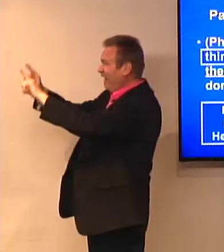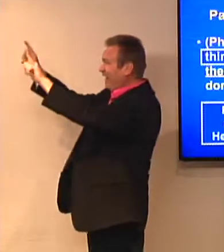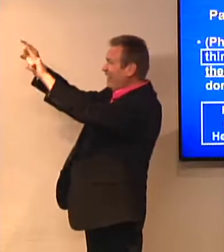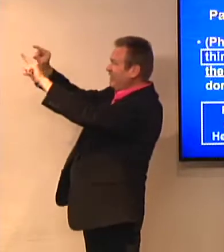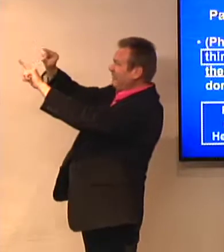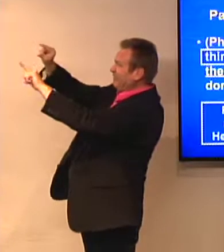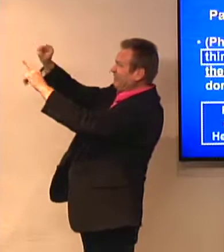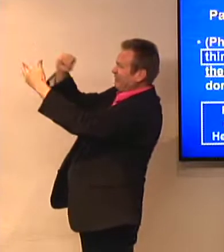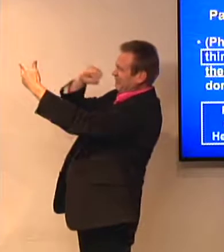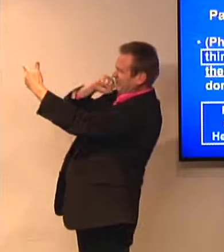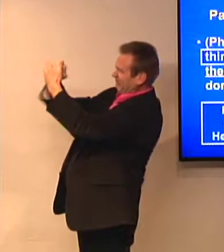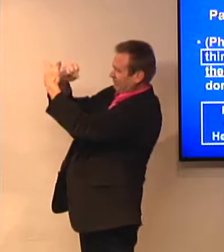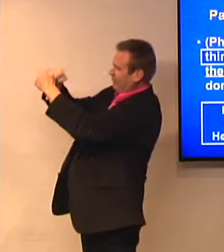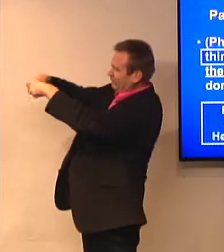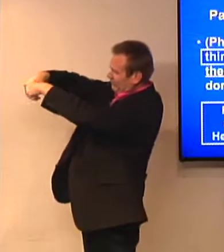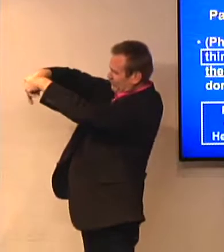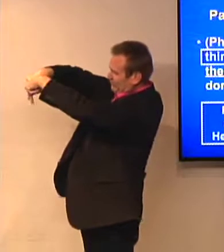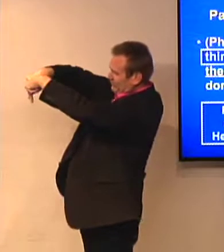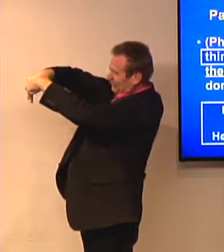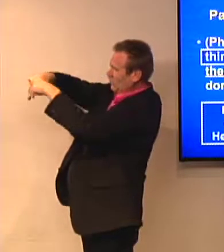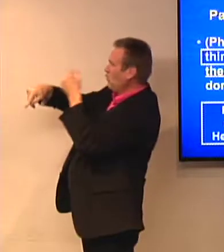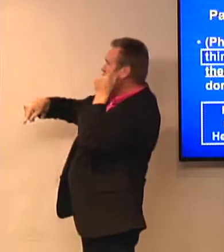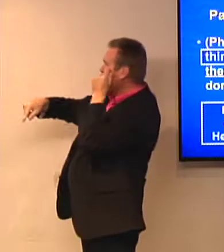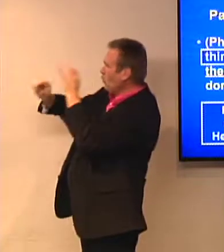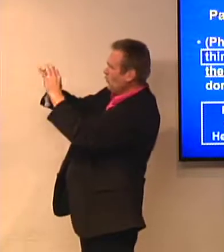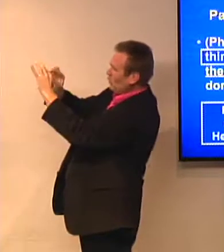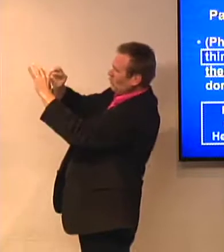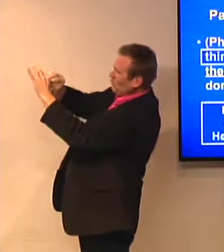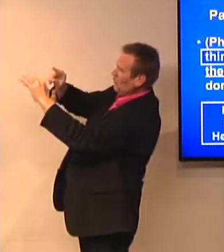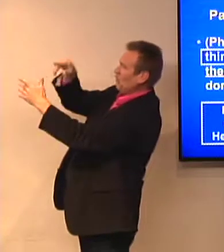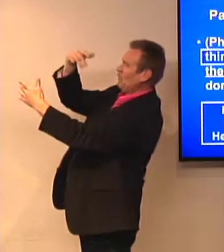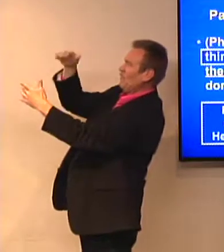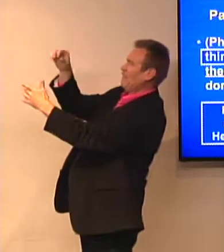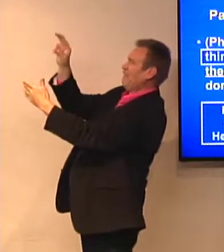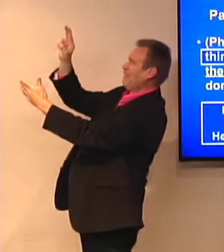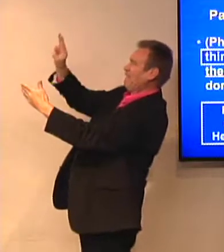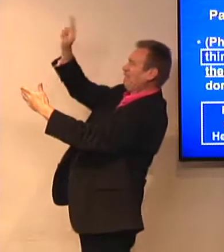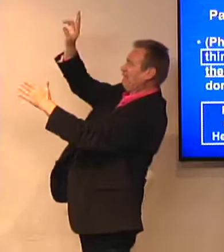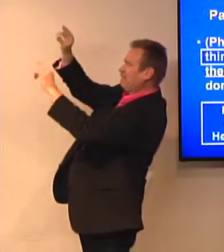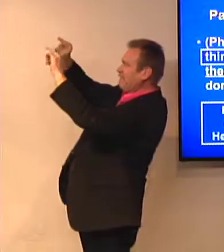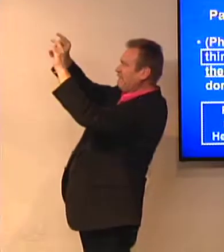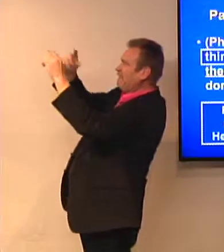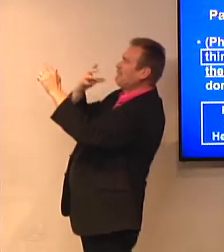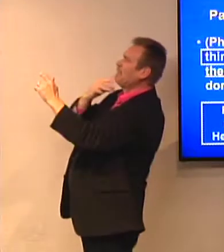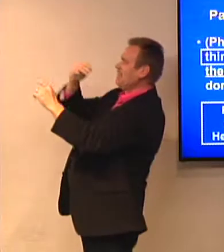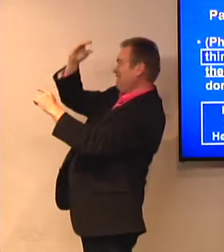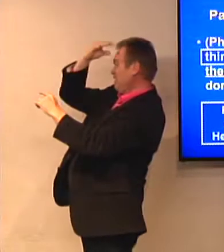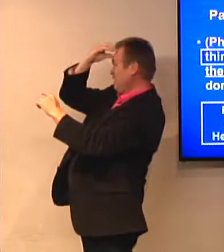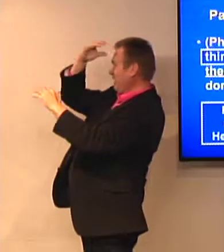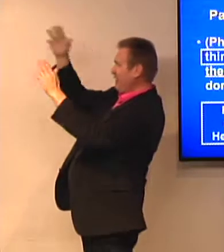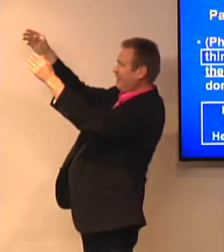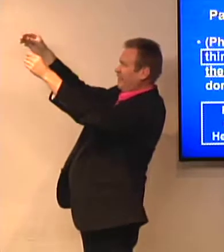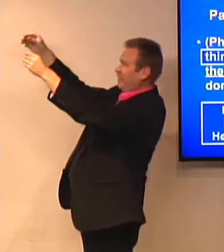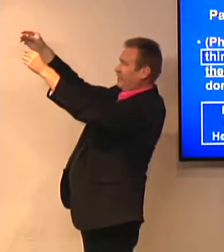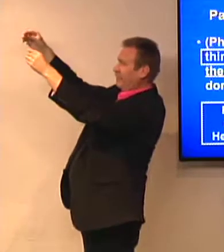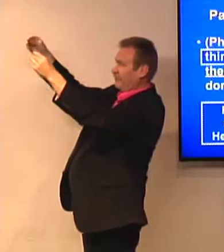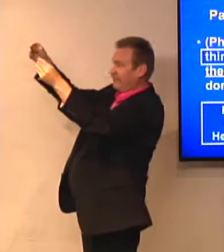You know, as if to say, you know, that certificate, that graduation certificate with a little tassel and a little award on it and the whatever that shows